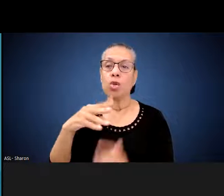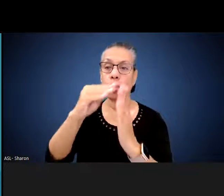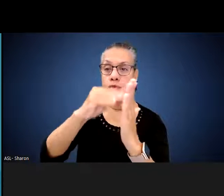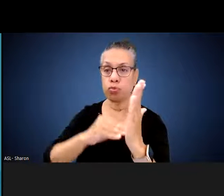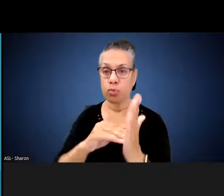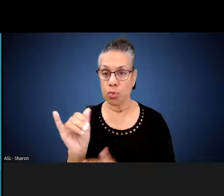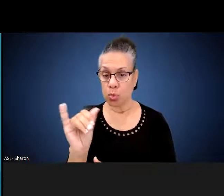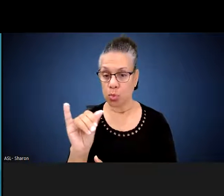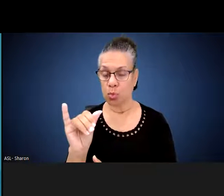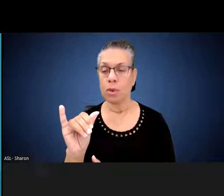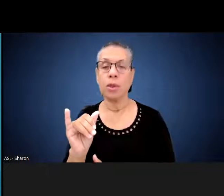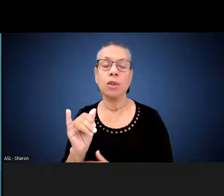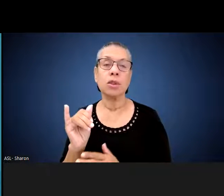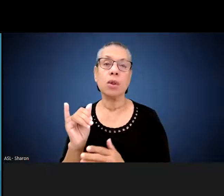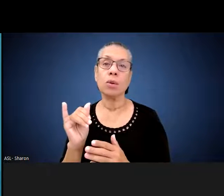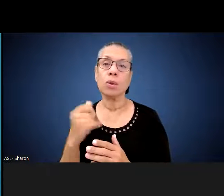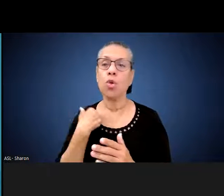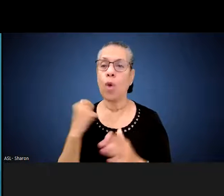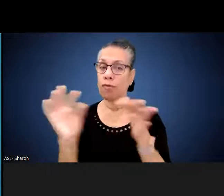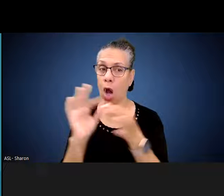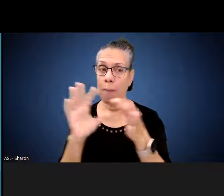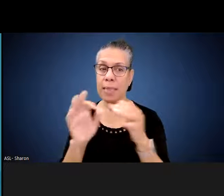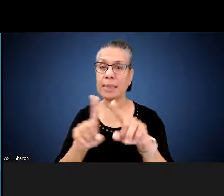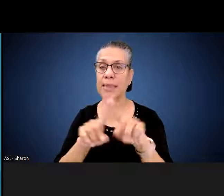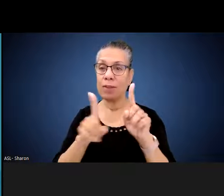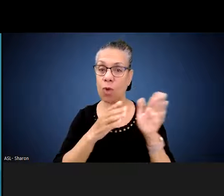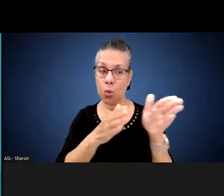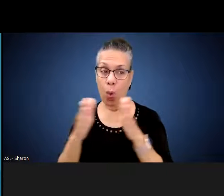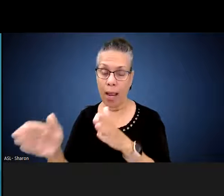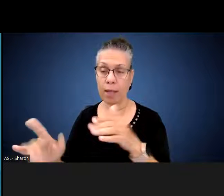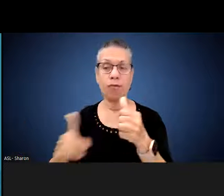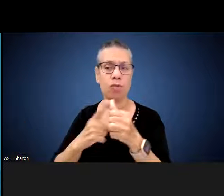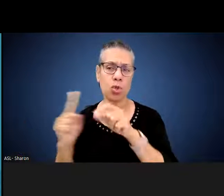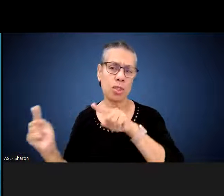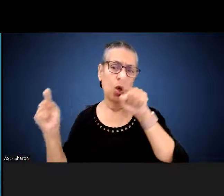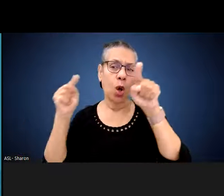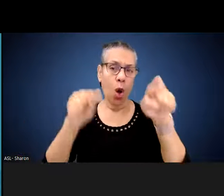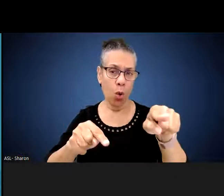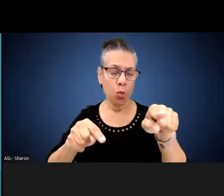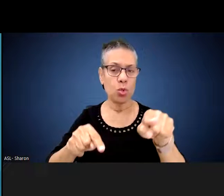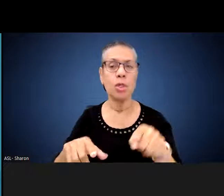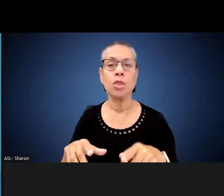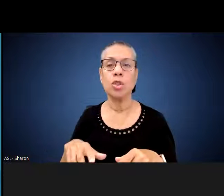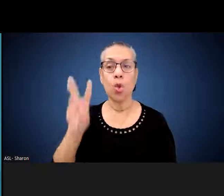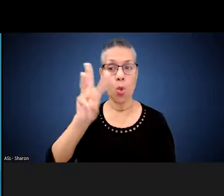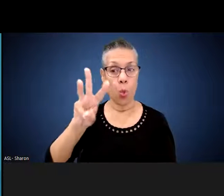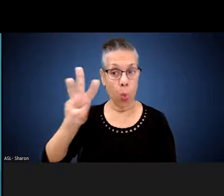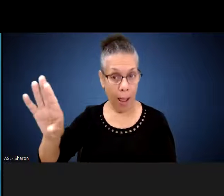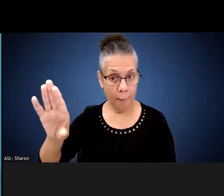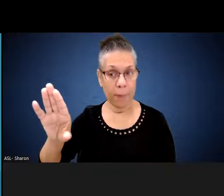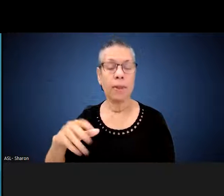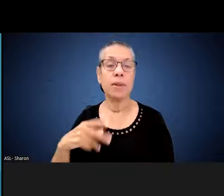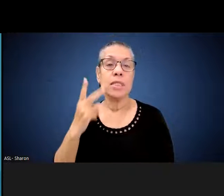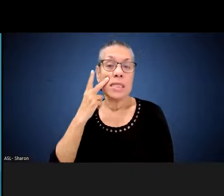a couple of different ways that comments can come in, and we ask that you visit that site to get the